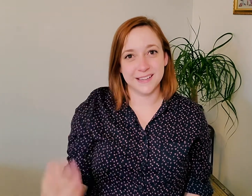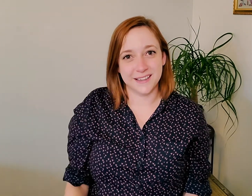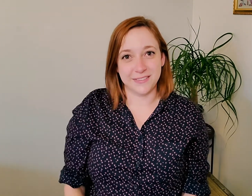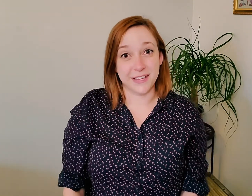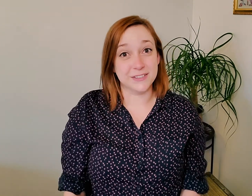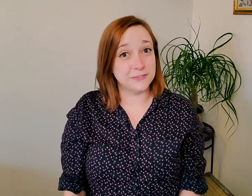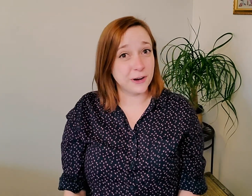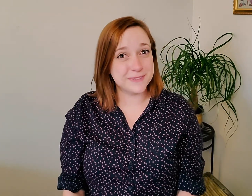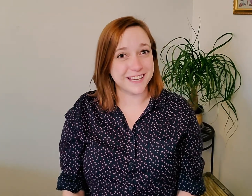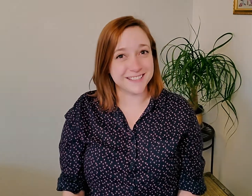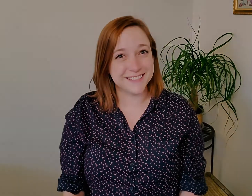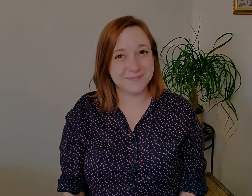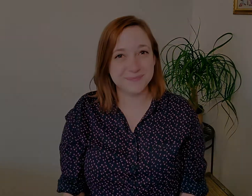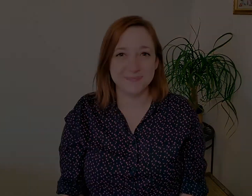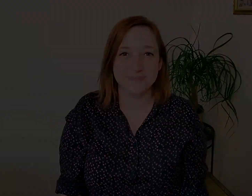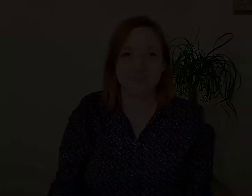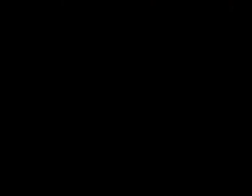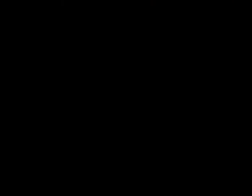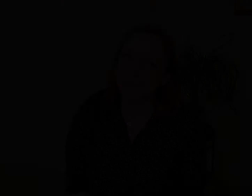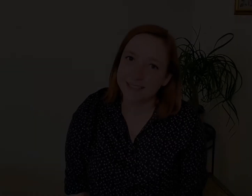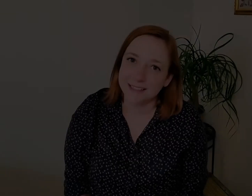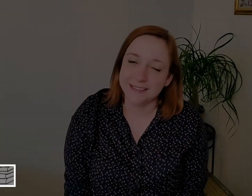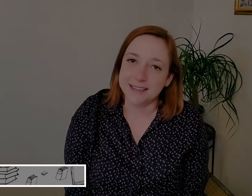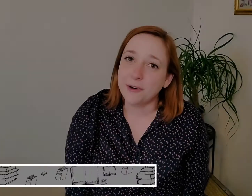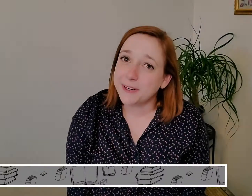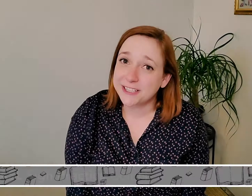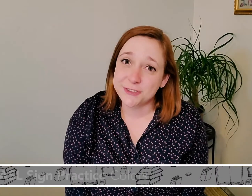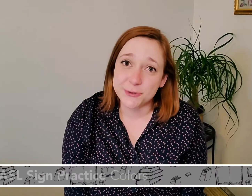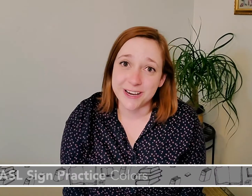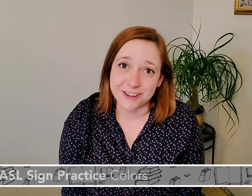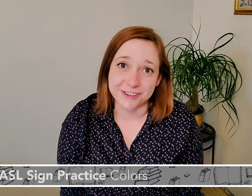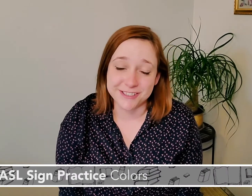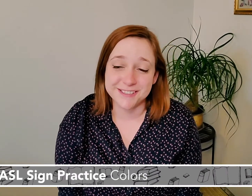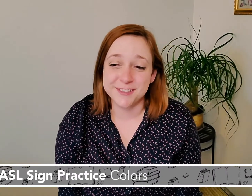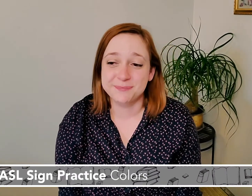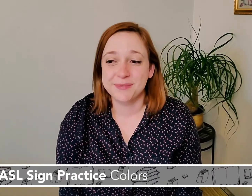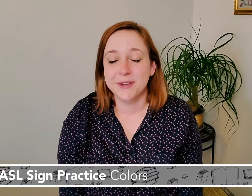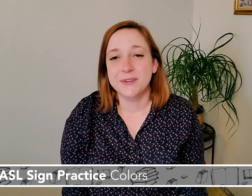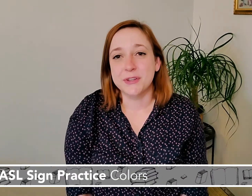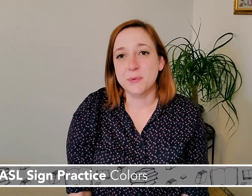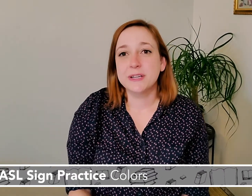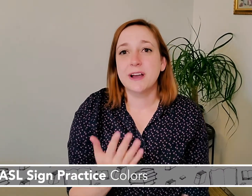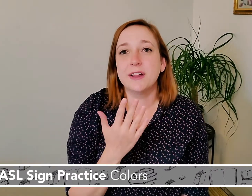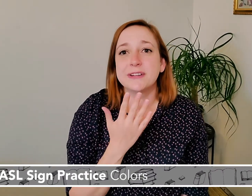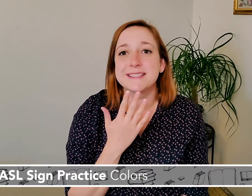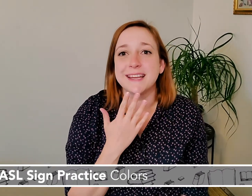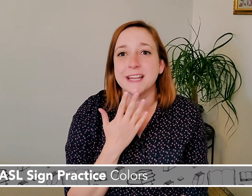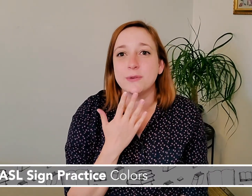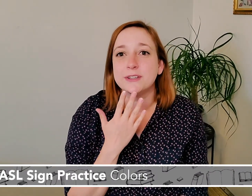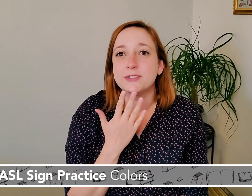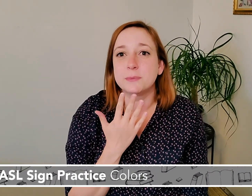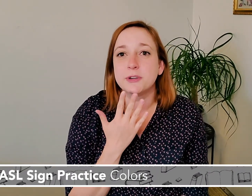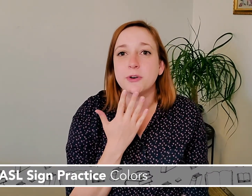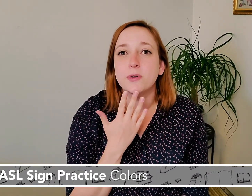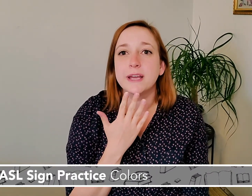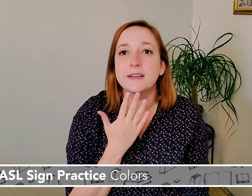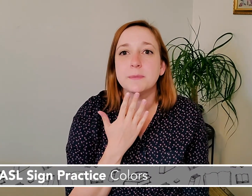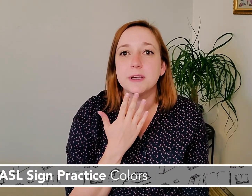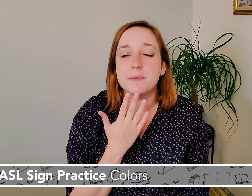And that's our farm signs. Now we're gonna do colors. So the word color in sign language, you put your whole hand up here by your